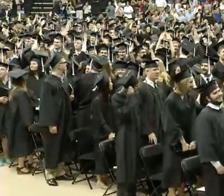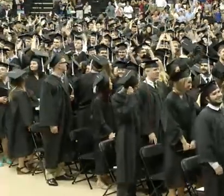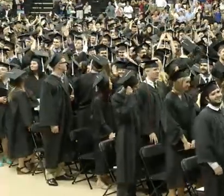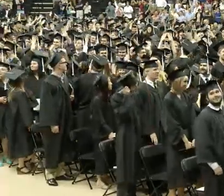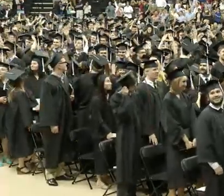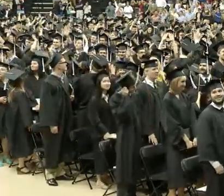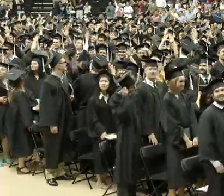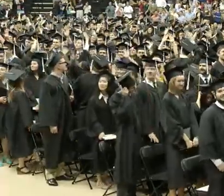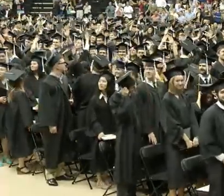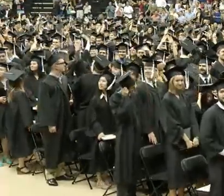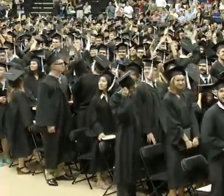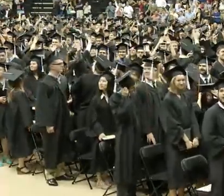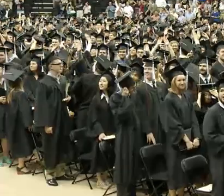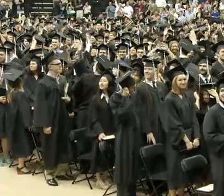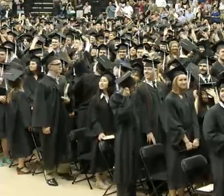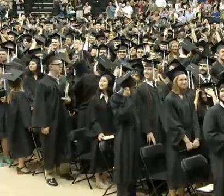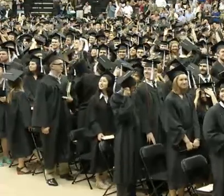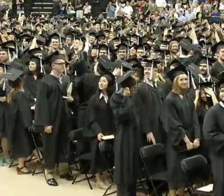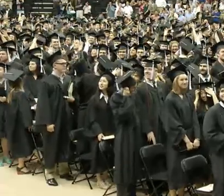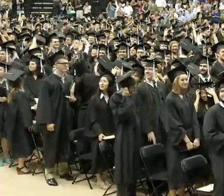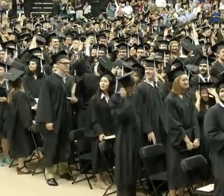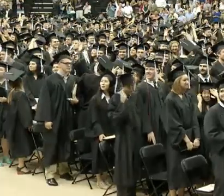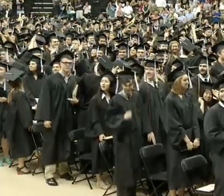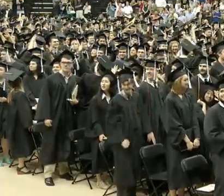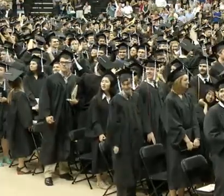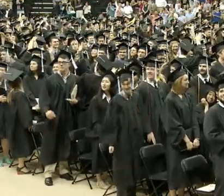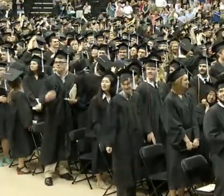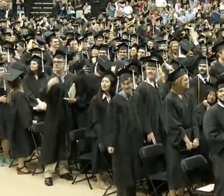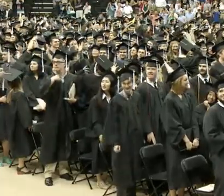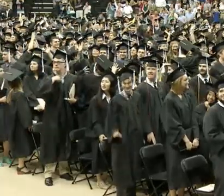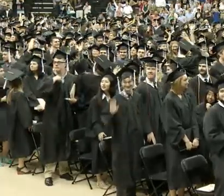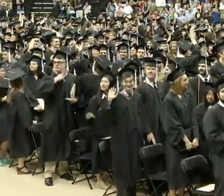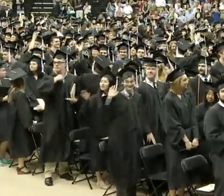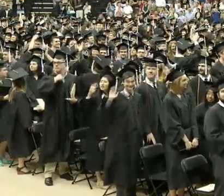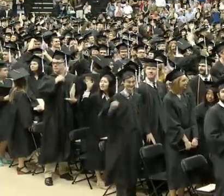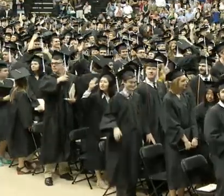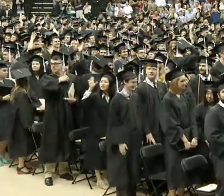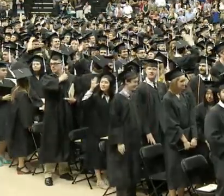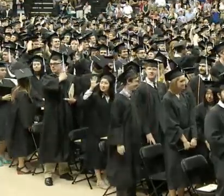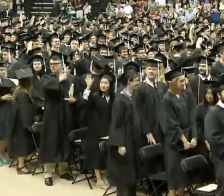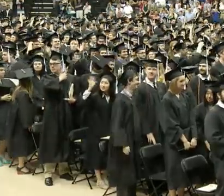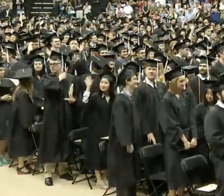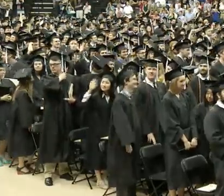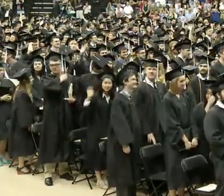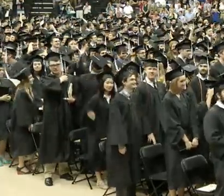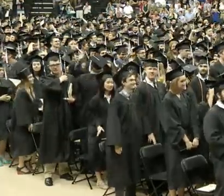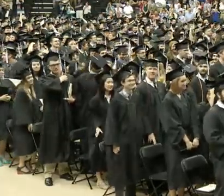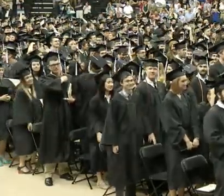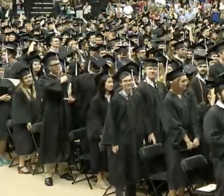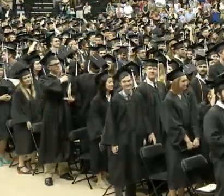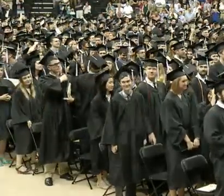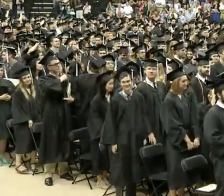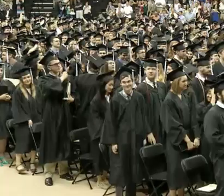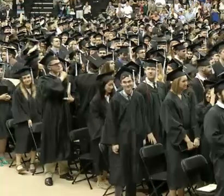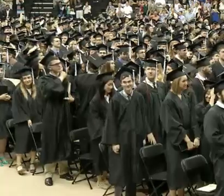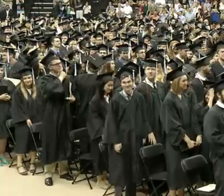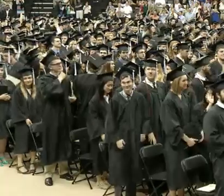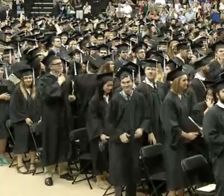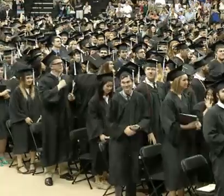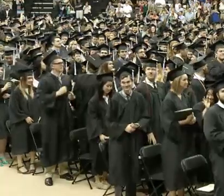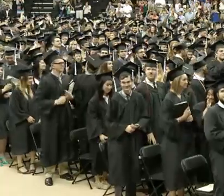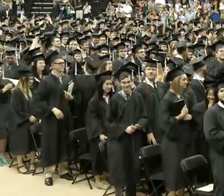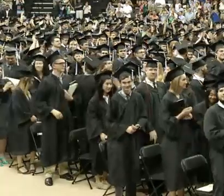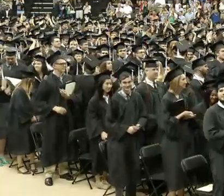profound appreciation for a job patiently and superbly done. Let us salute them with our applause.